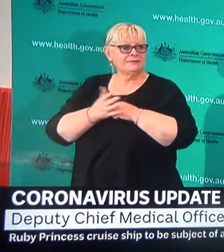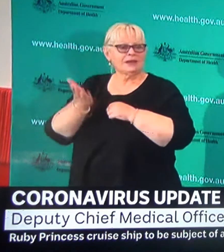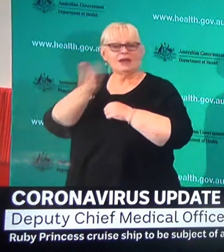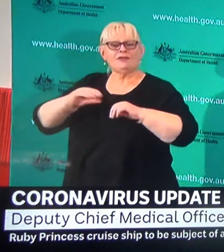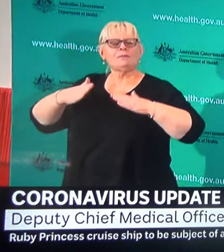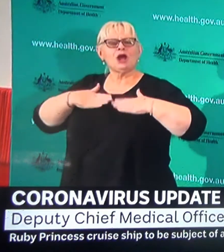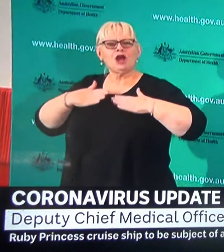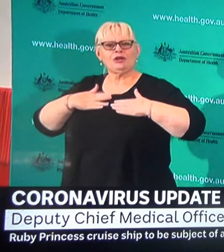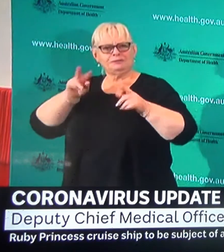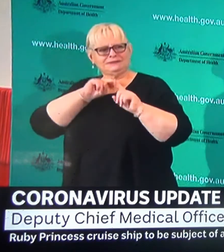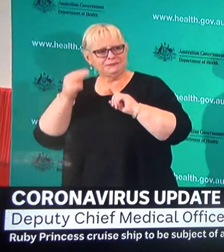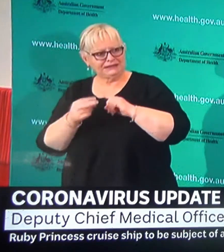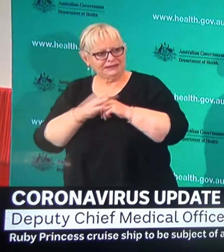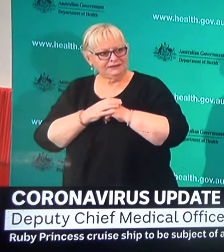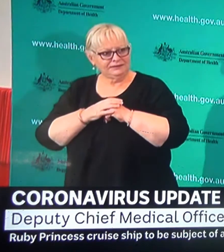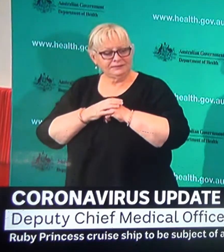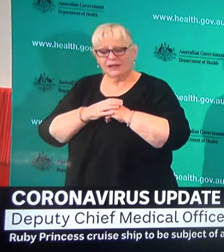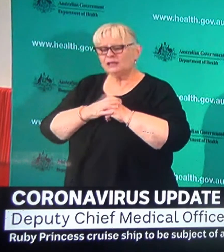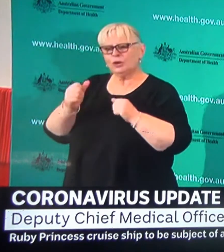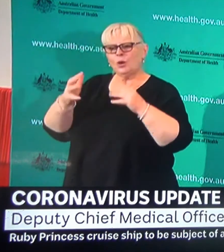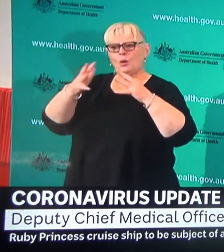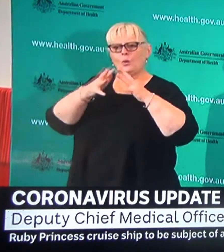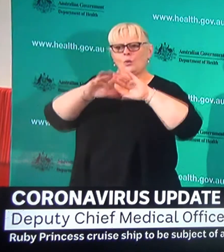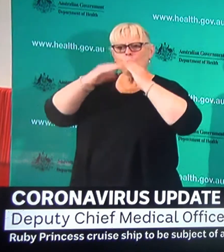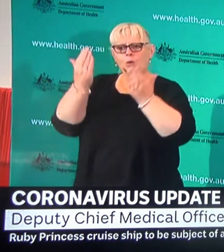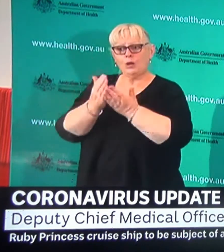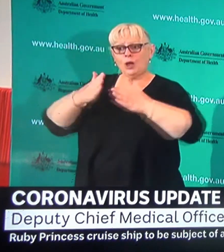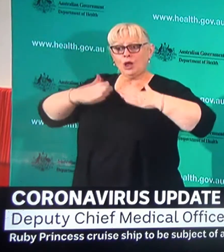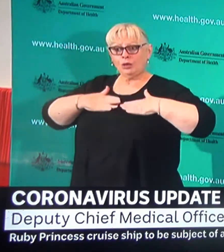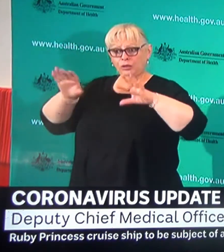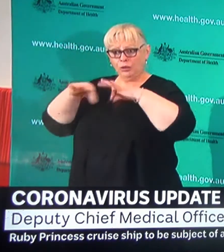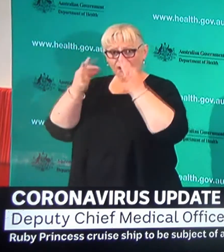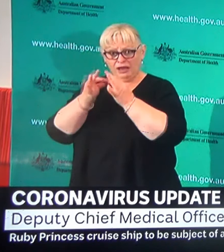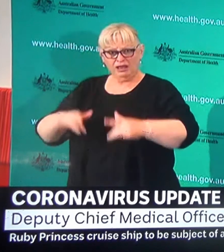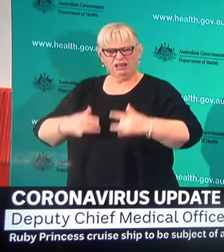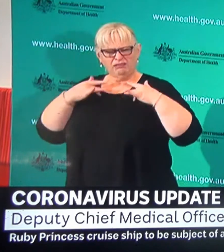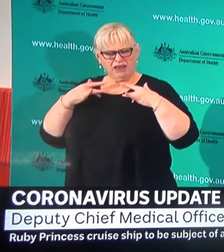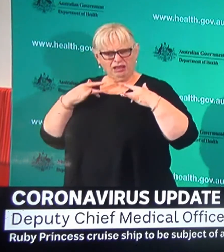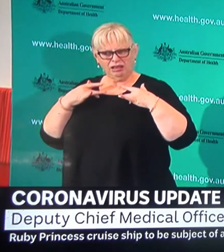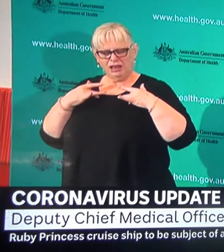From a health perspective, has the World Health Organization got the ball on wet markets and do they need